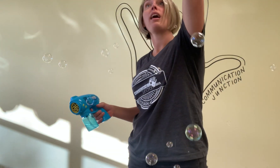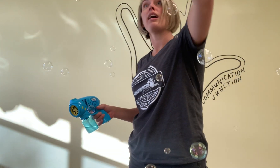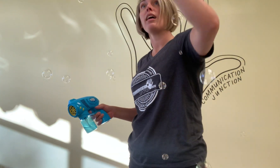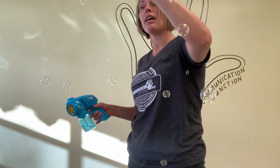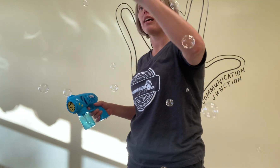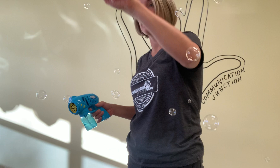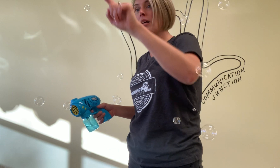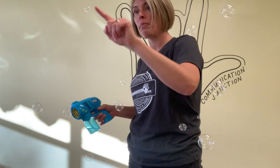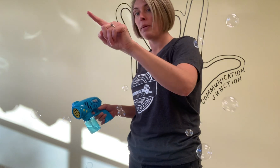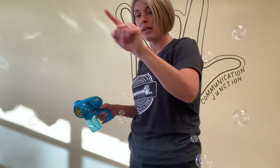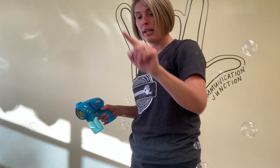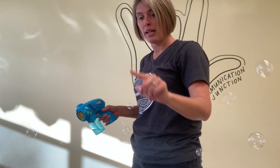pop,